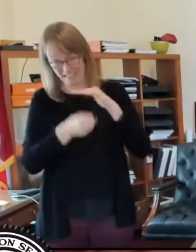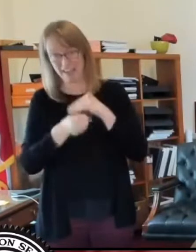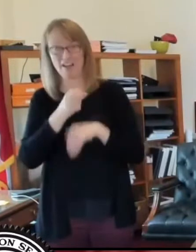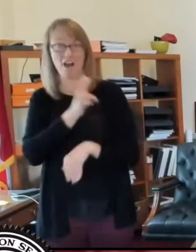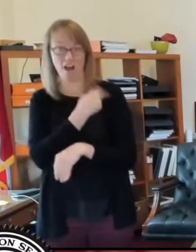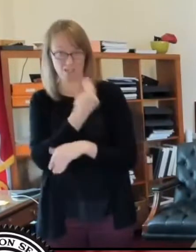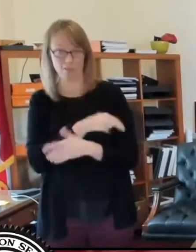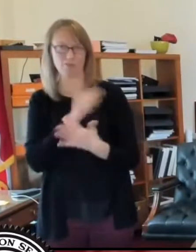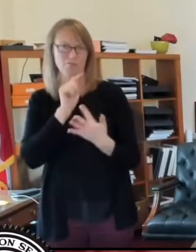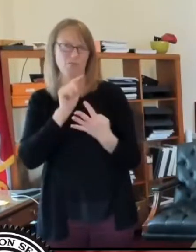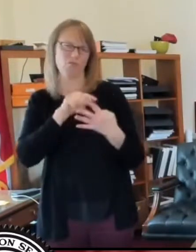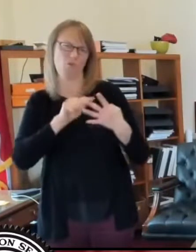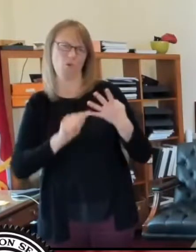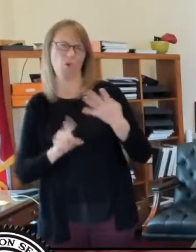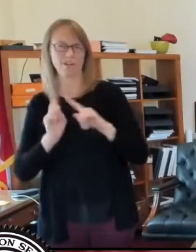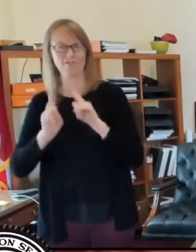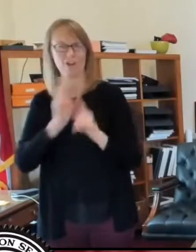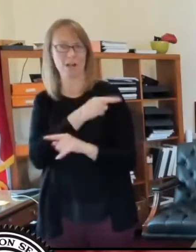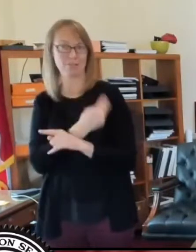Of that,